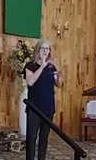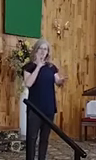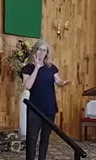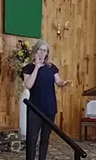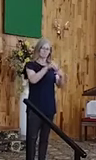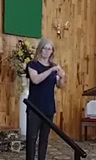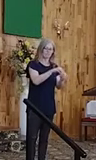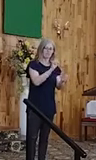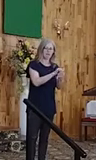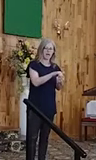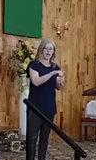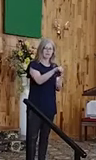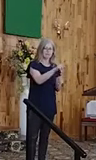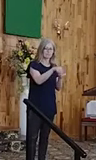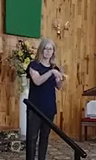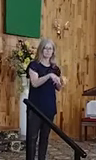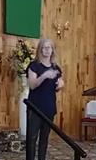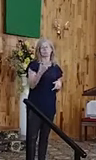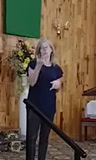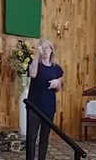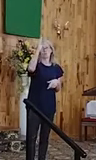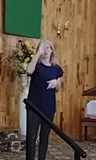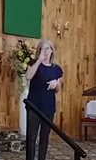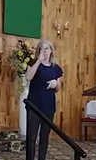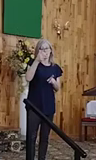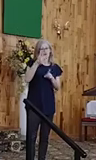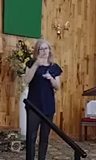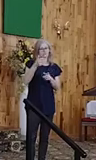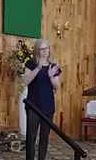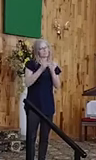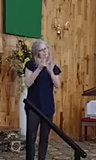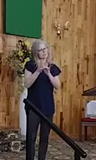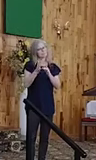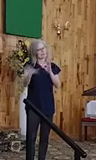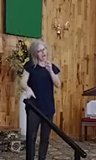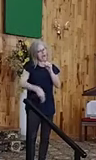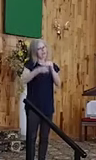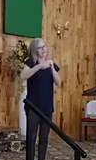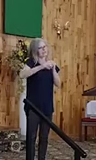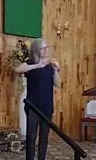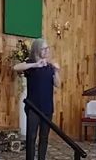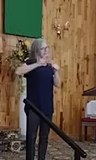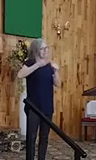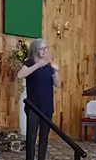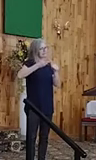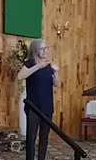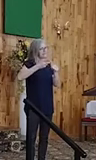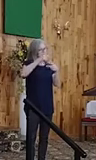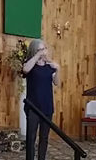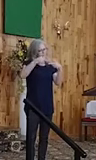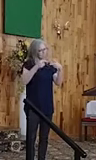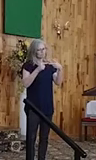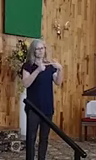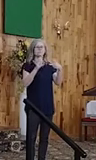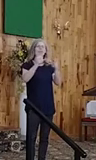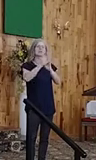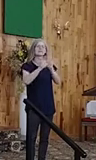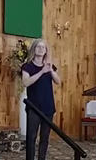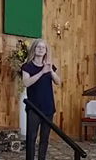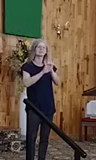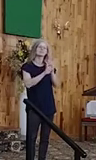that is why Jesus so clearly added that second commandment. The second is like the